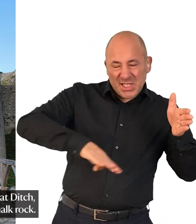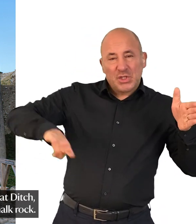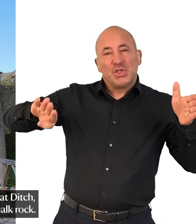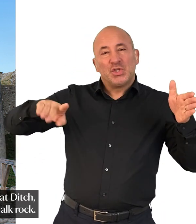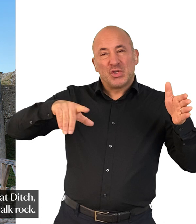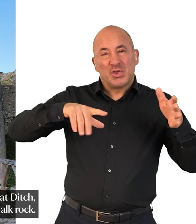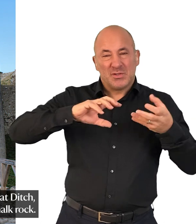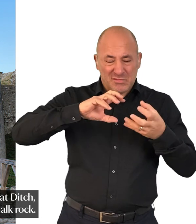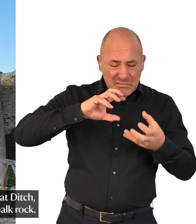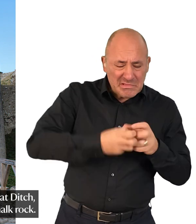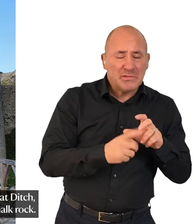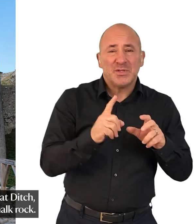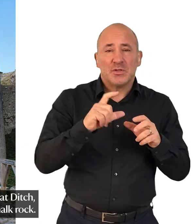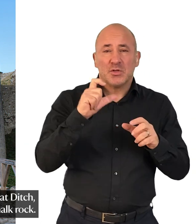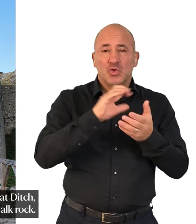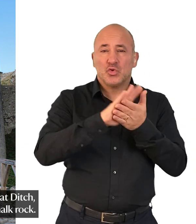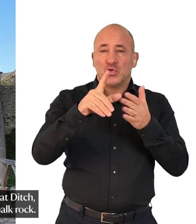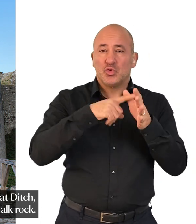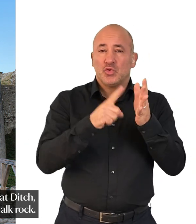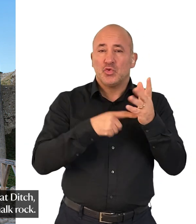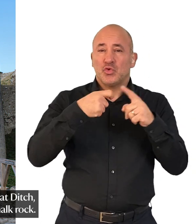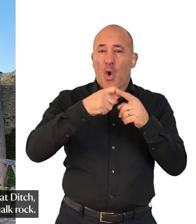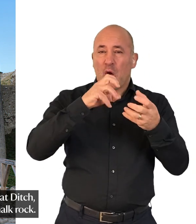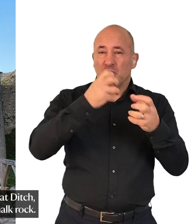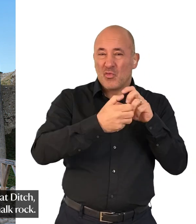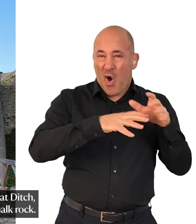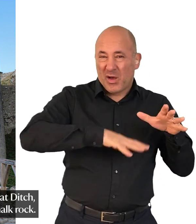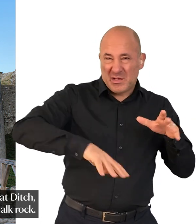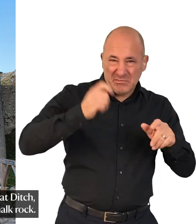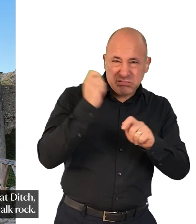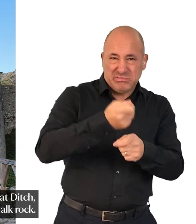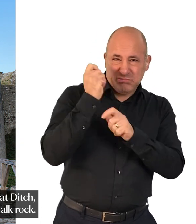This is the great ditch cut through Chalk Rock.